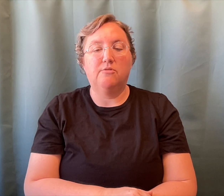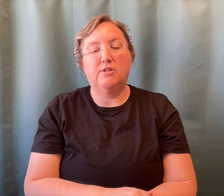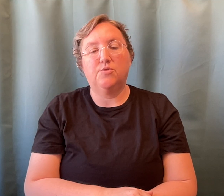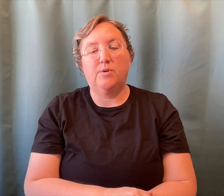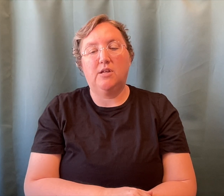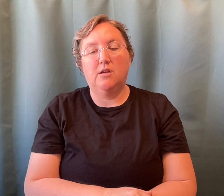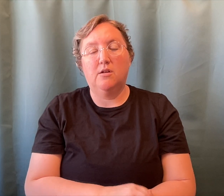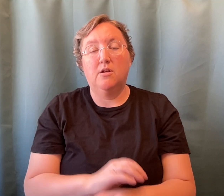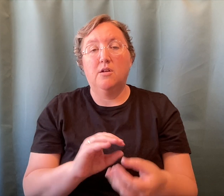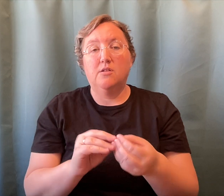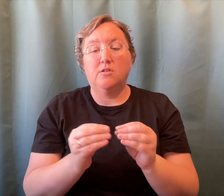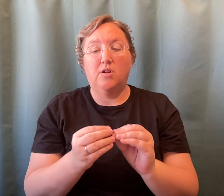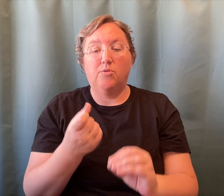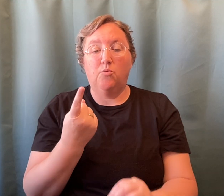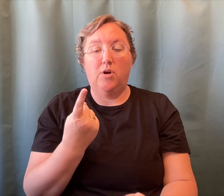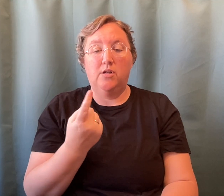this week. So number 1.